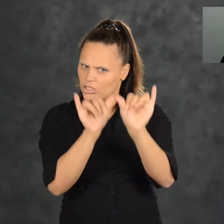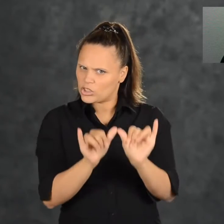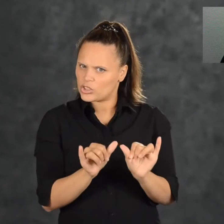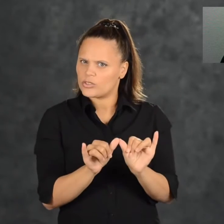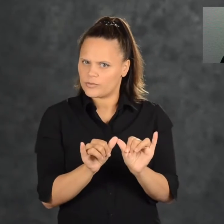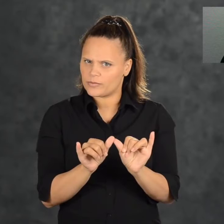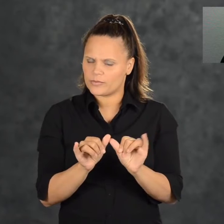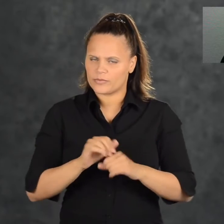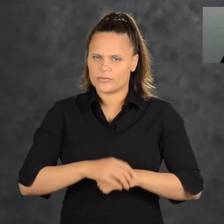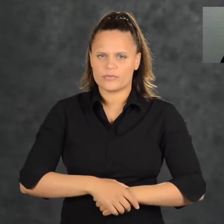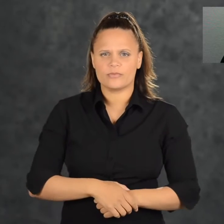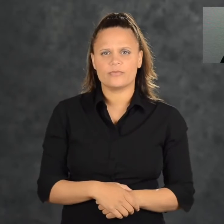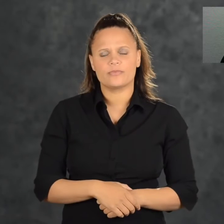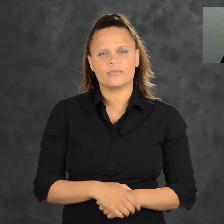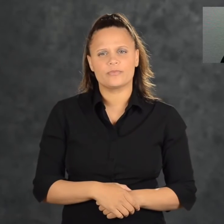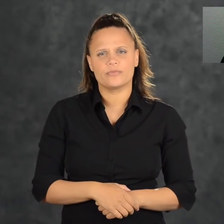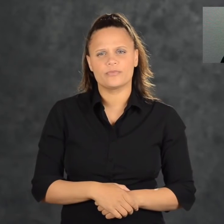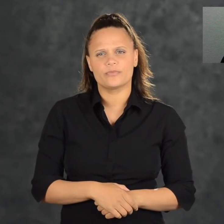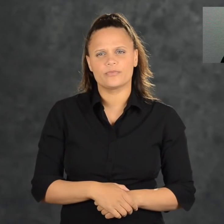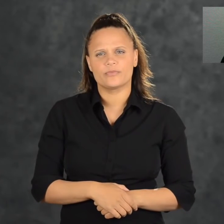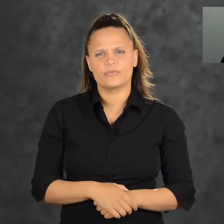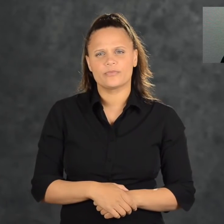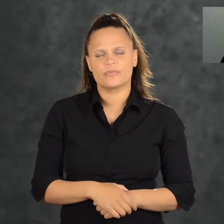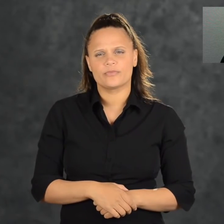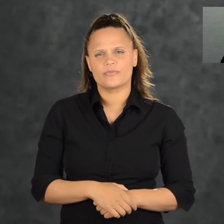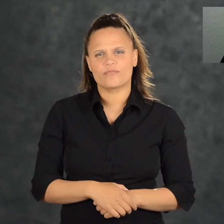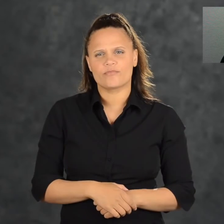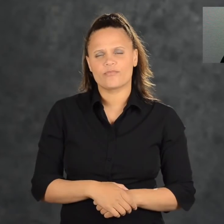Whether academic or independent goals, it's important for them to be measurable.